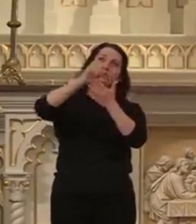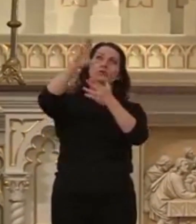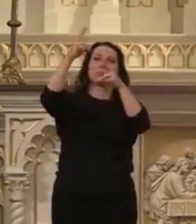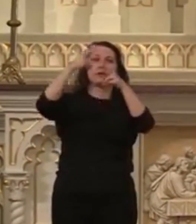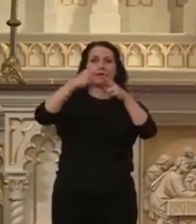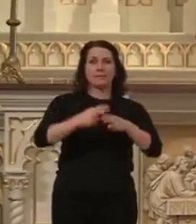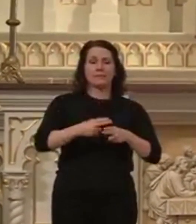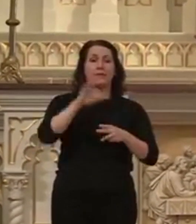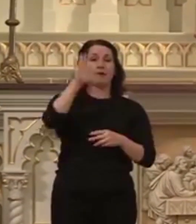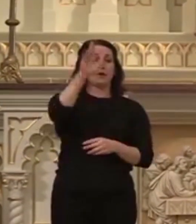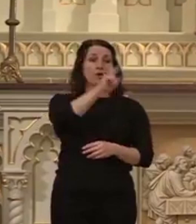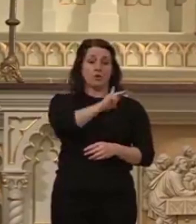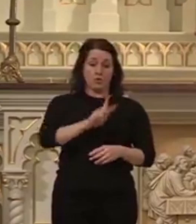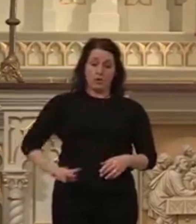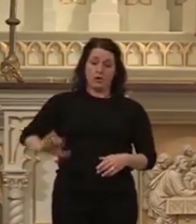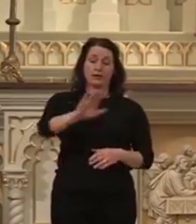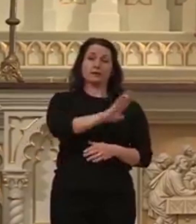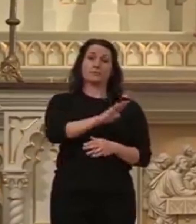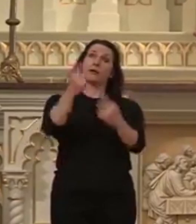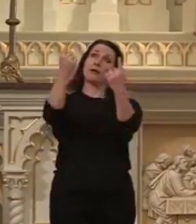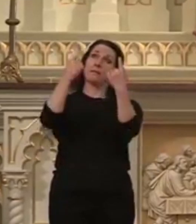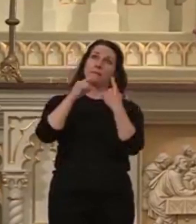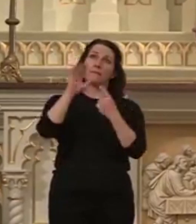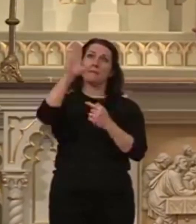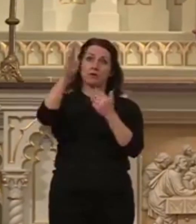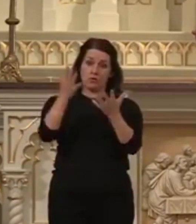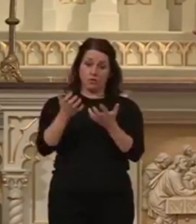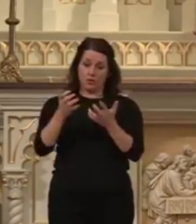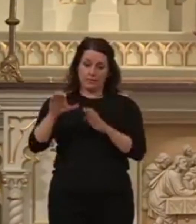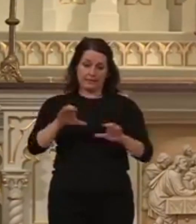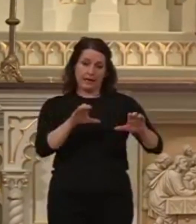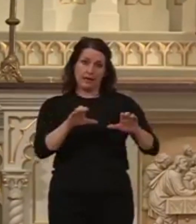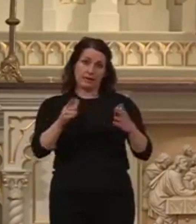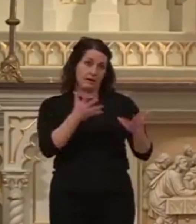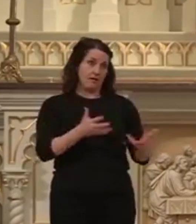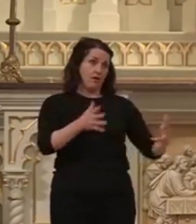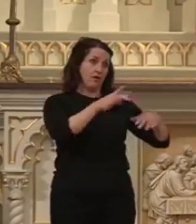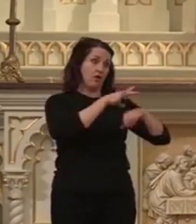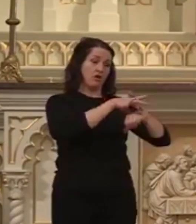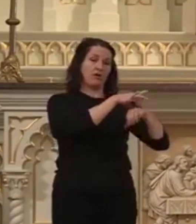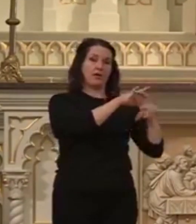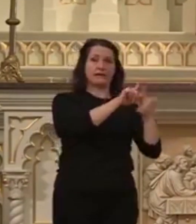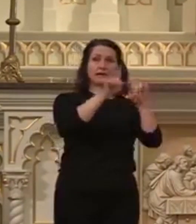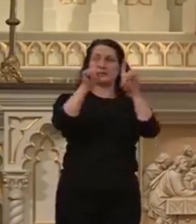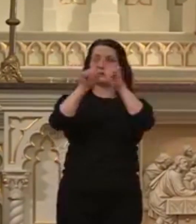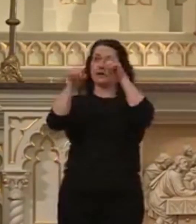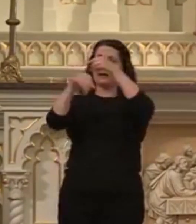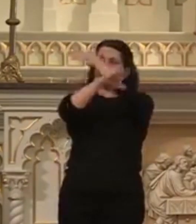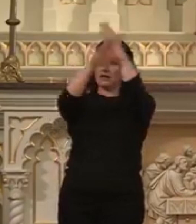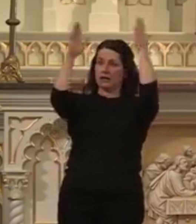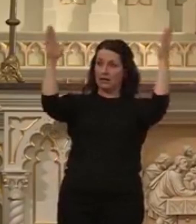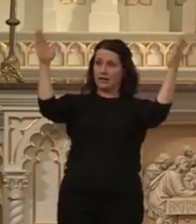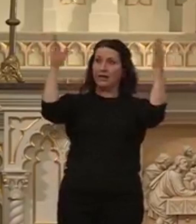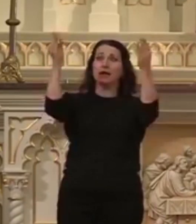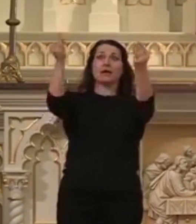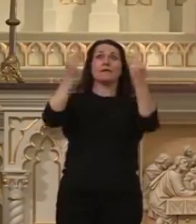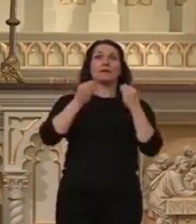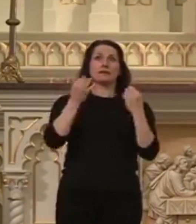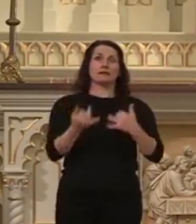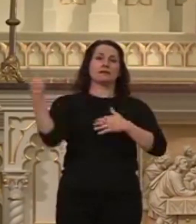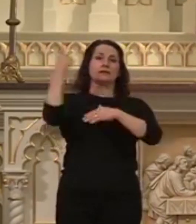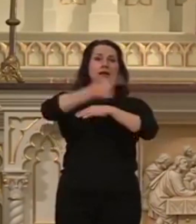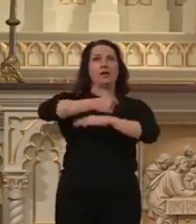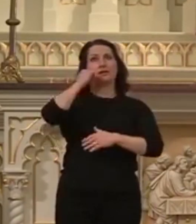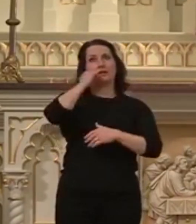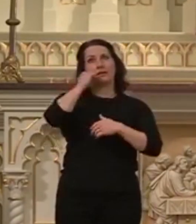hallowed be thy name. Thy kingdom come, thy will be done, on earth as it is in heaven. Give us